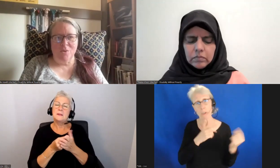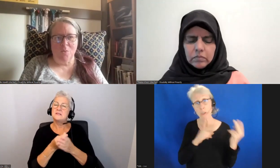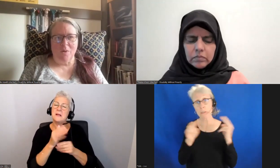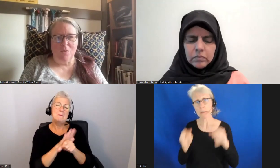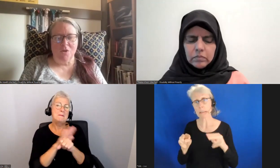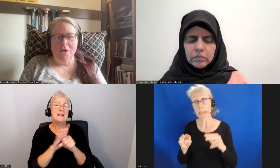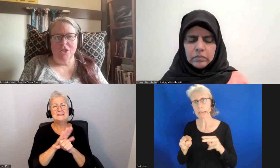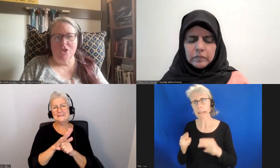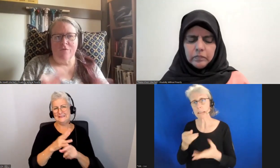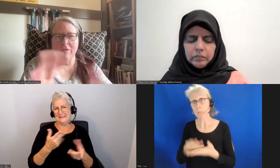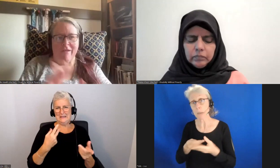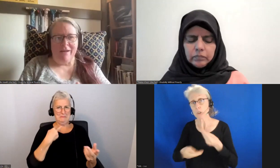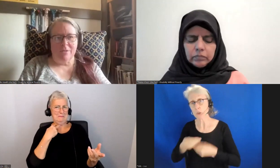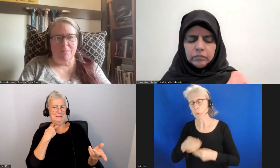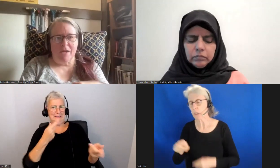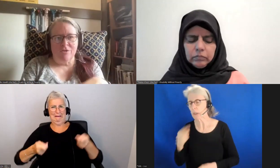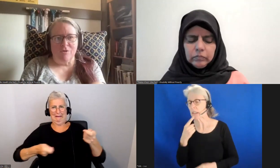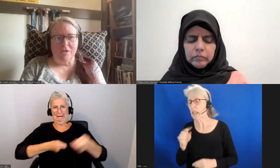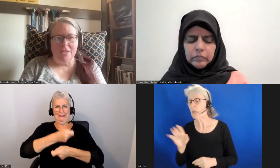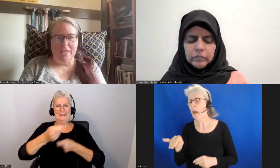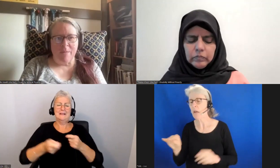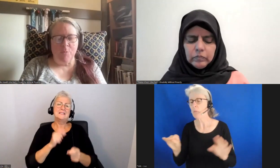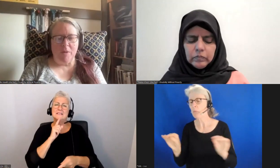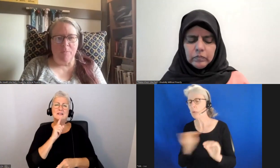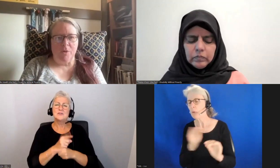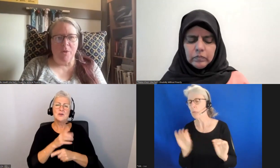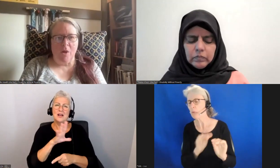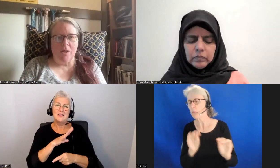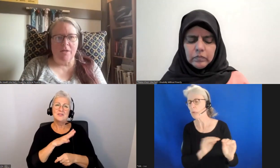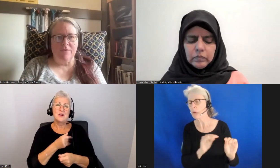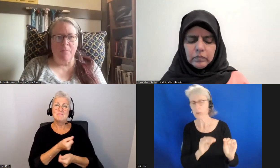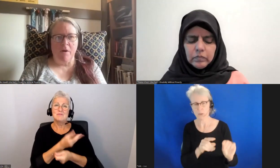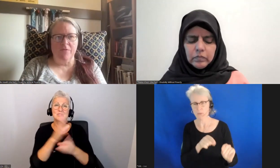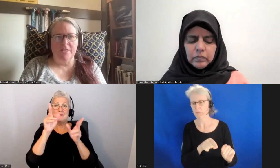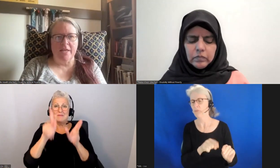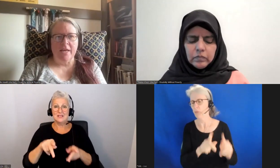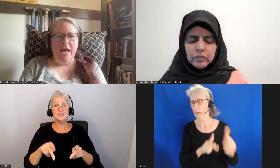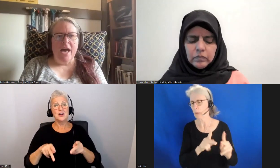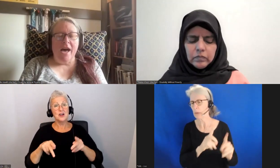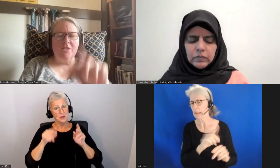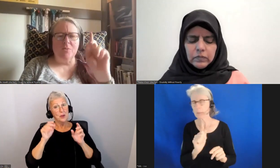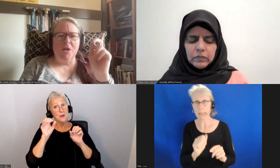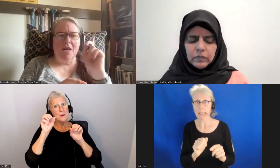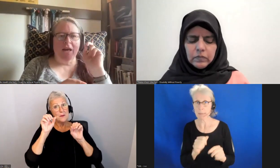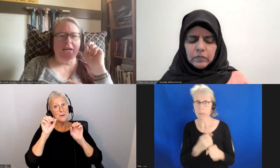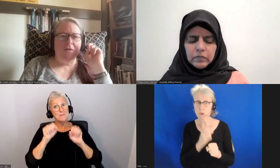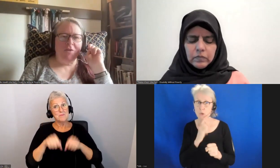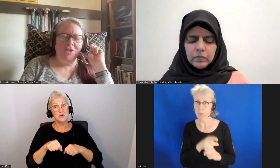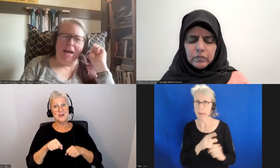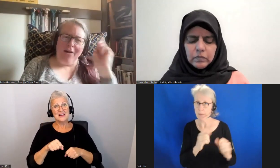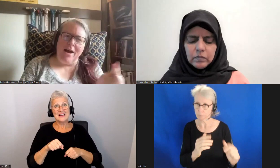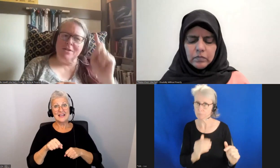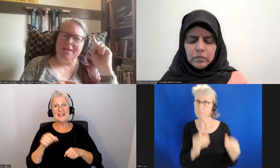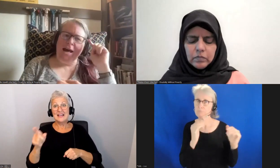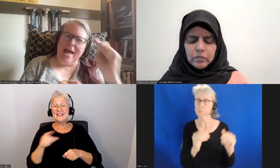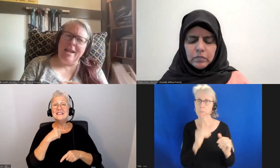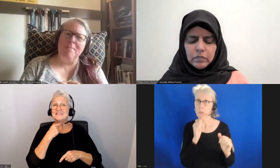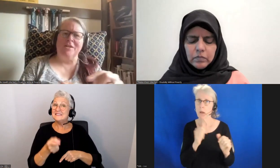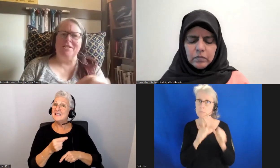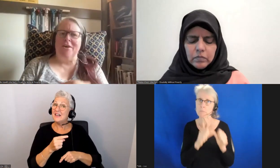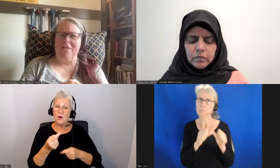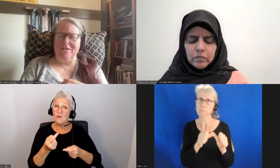what bits that we would shuffle around to make sure that disabled people no longer lived in poverty. I just want to give a shout out